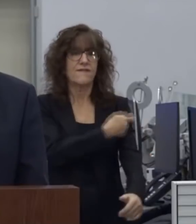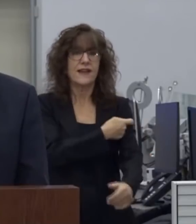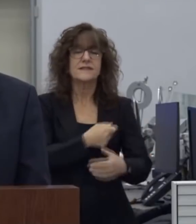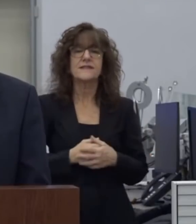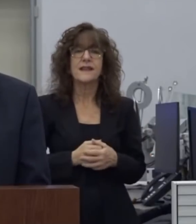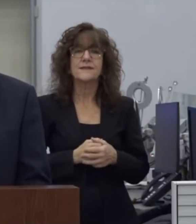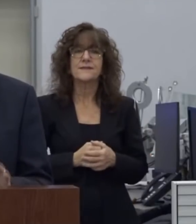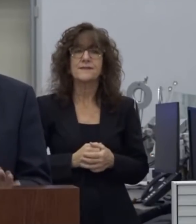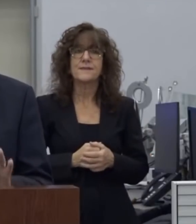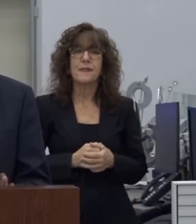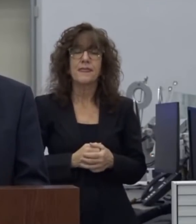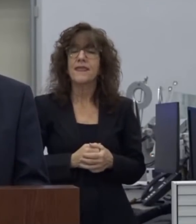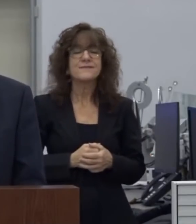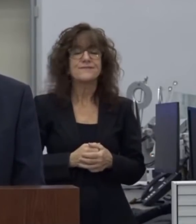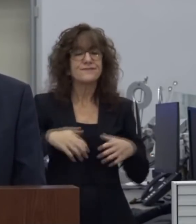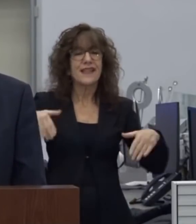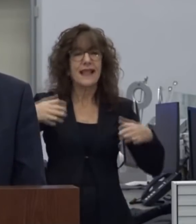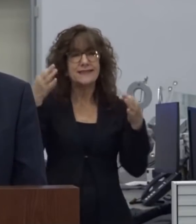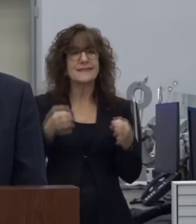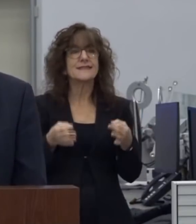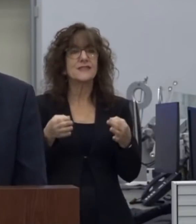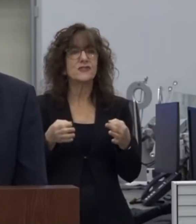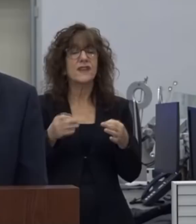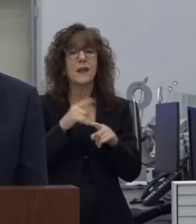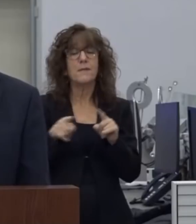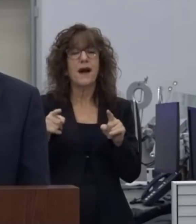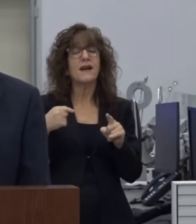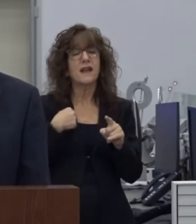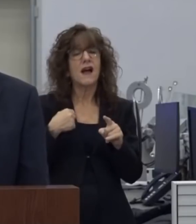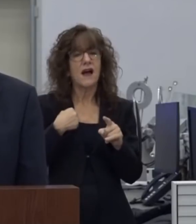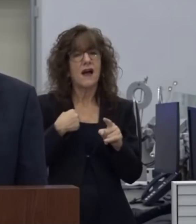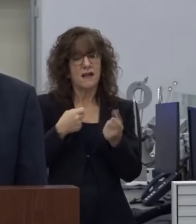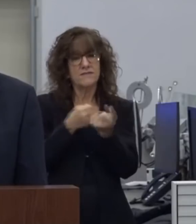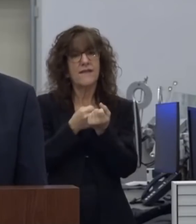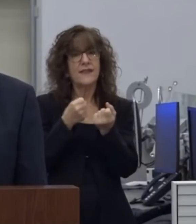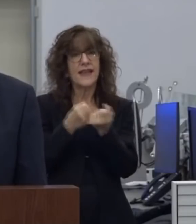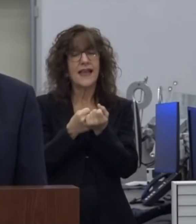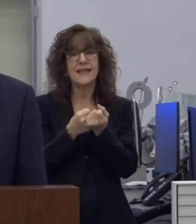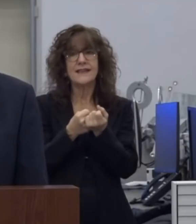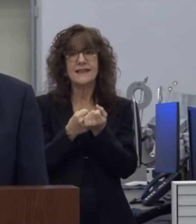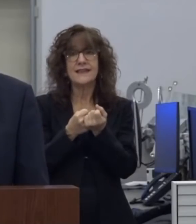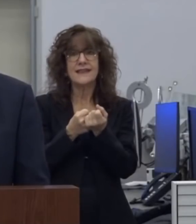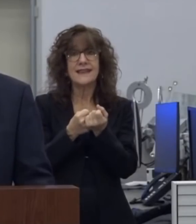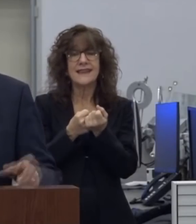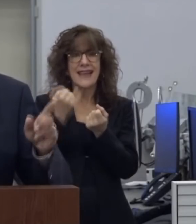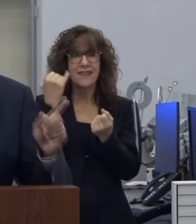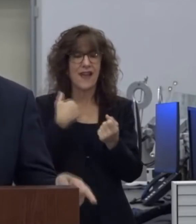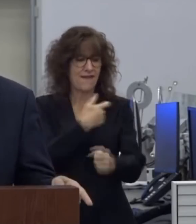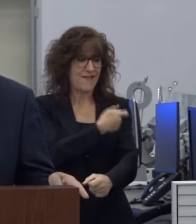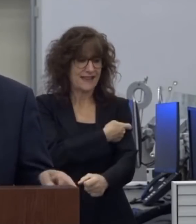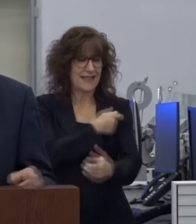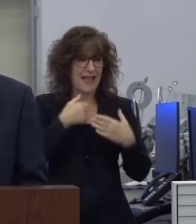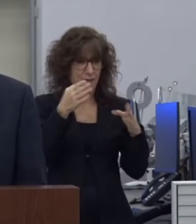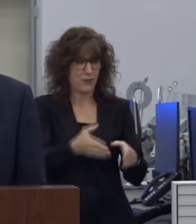And there hasn't been a decision made, but I'm a very strong advocate. If I have my vaccine in hand and I've got